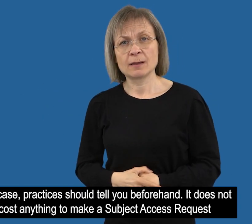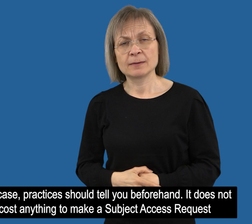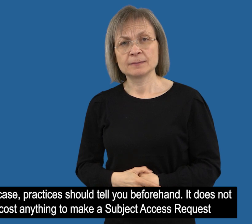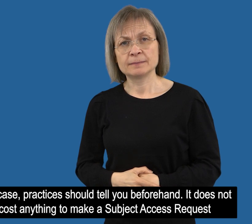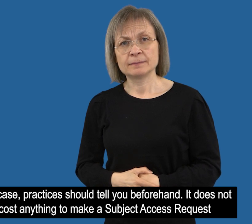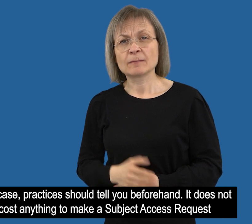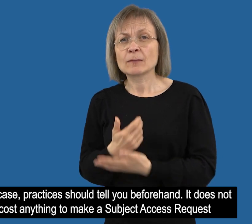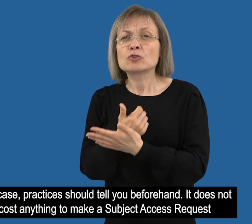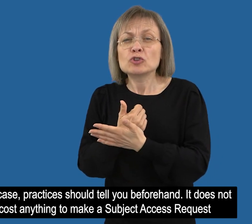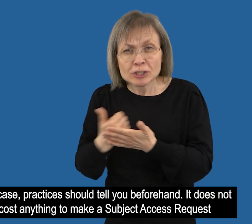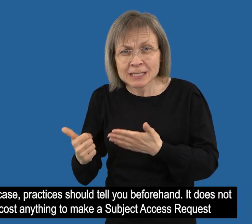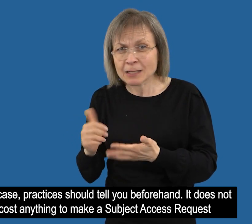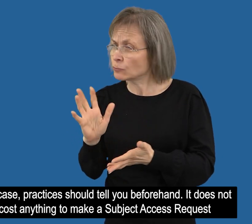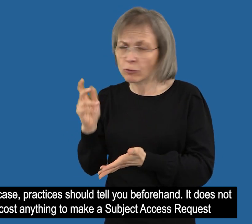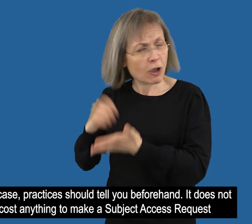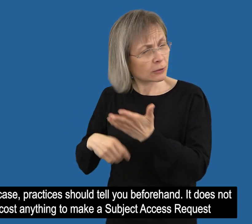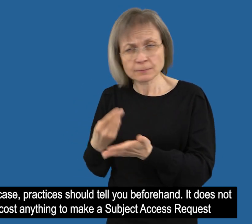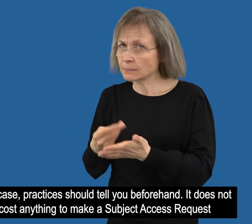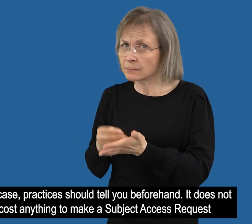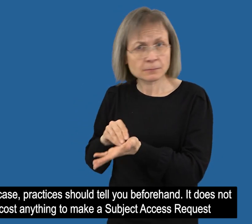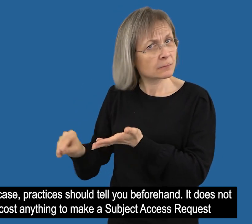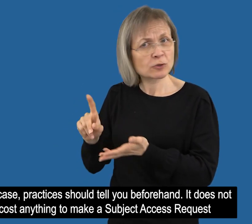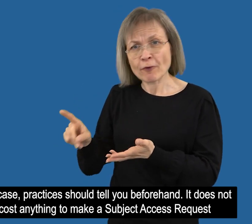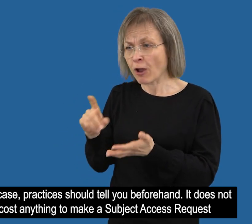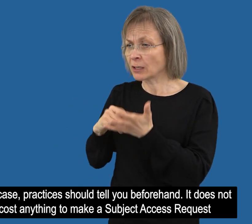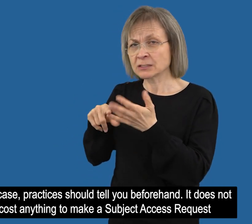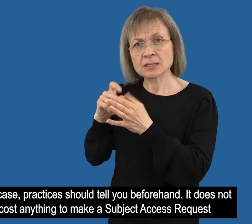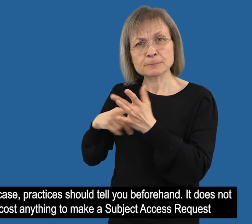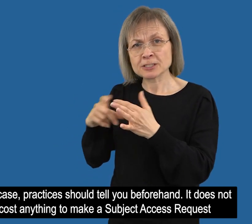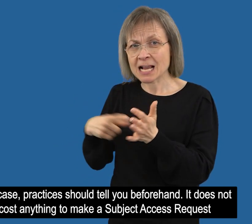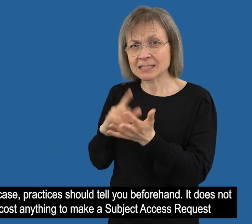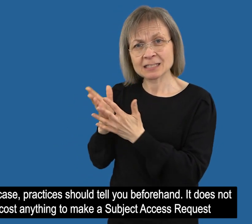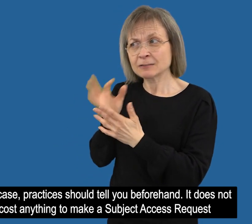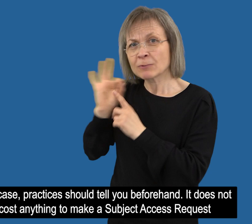beforehand. It does not usually cost anything to make a subject access request.